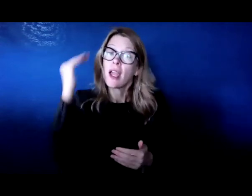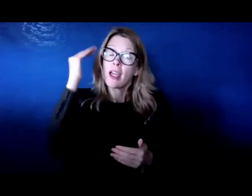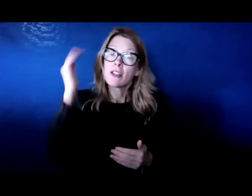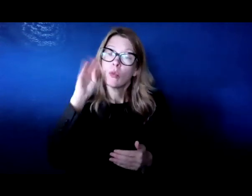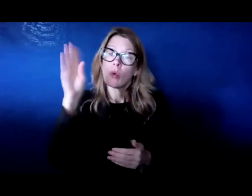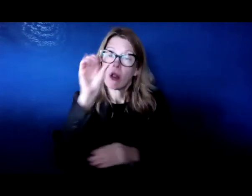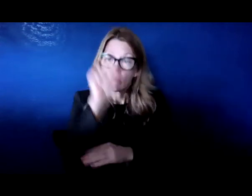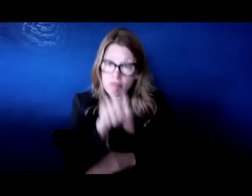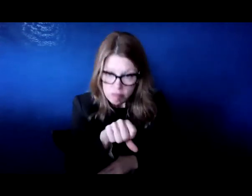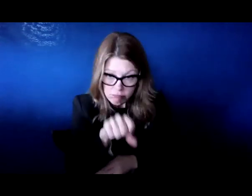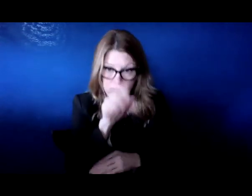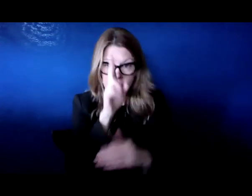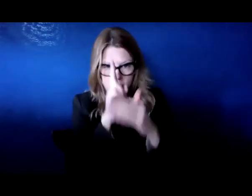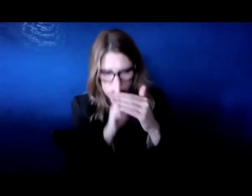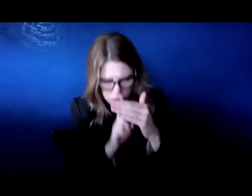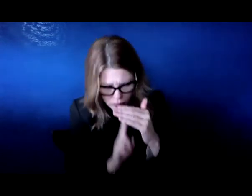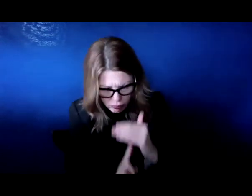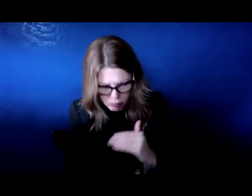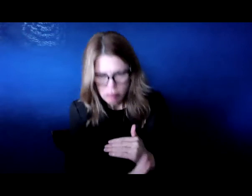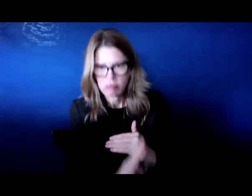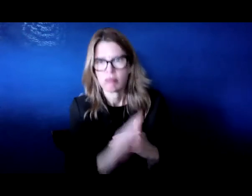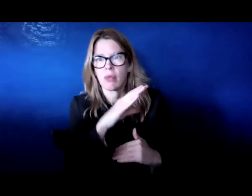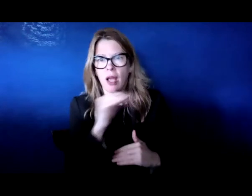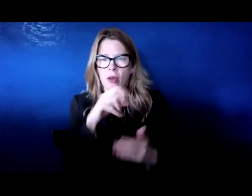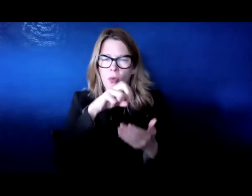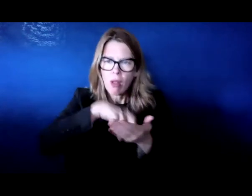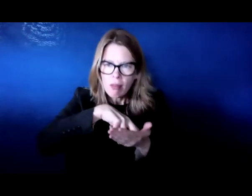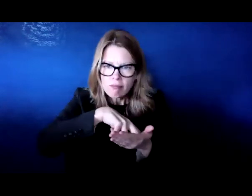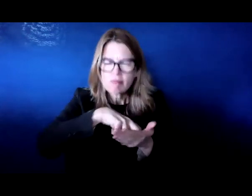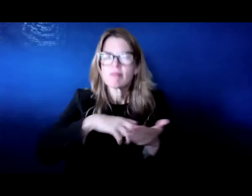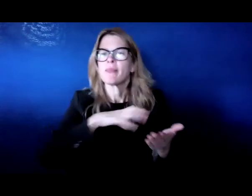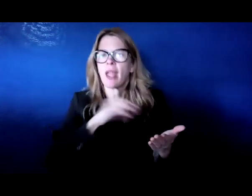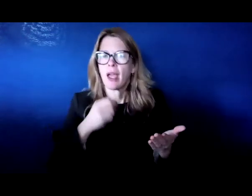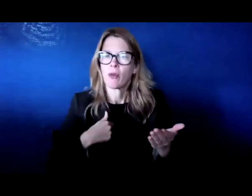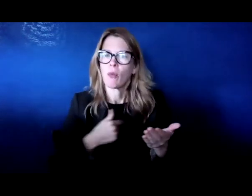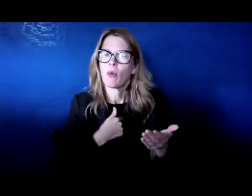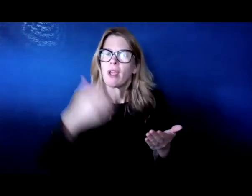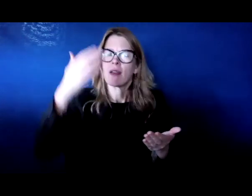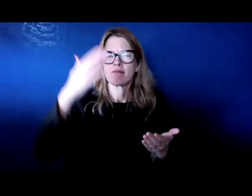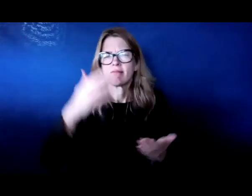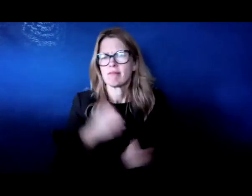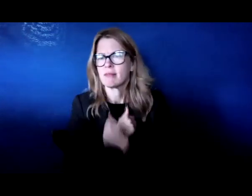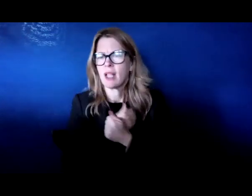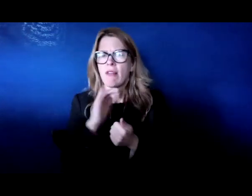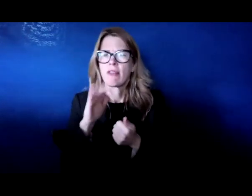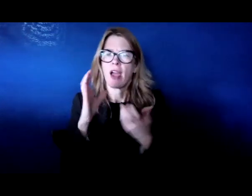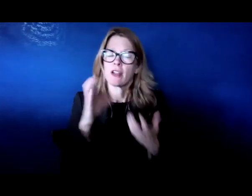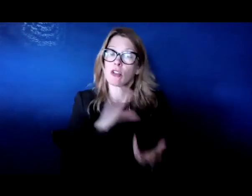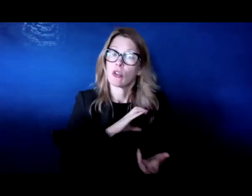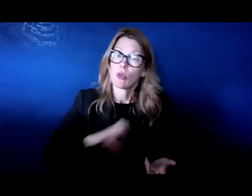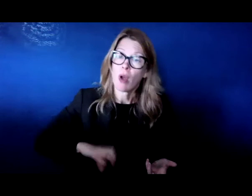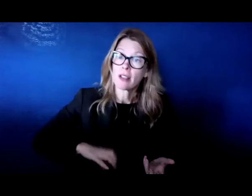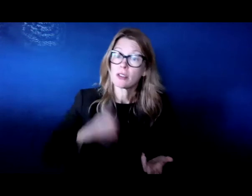adoration voicing. Oh, blessed is Christ who came in